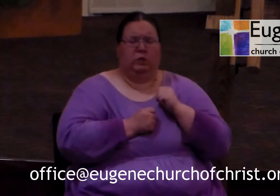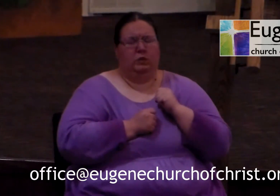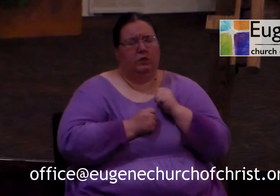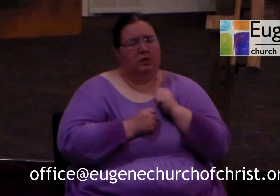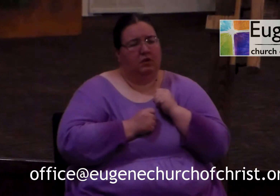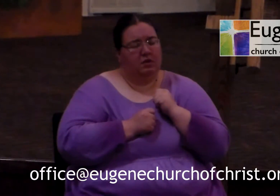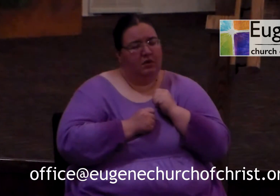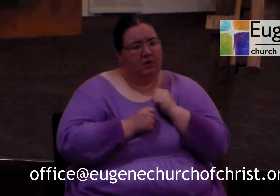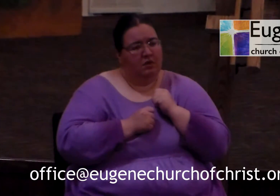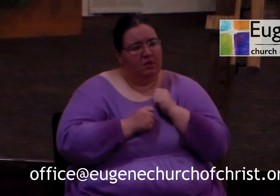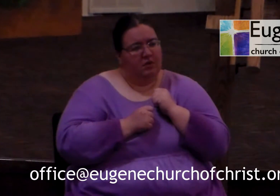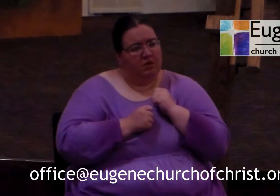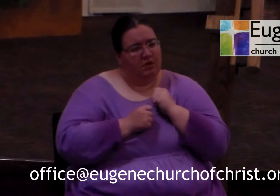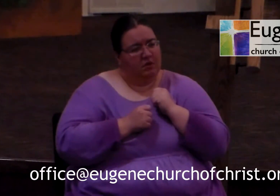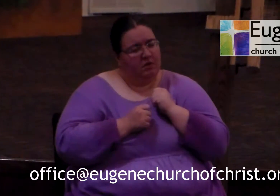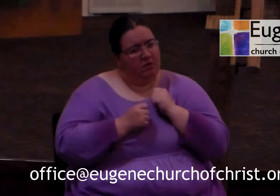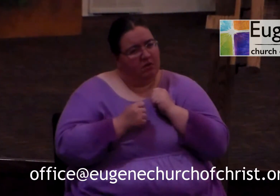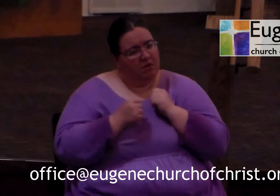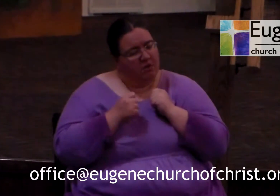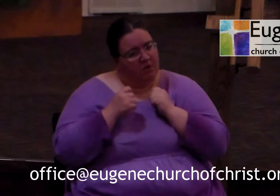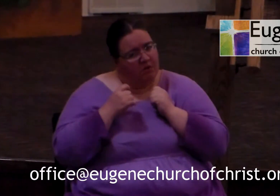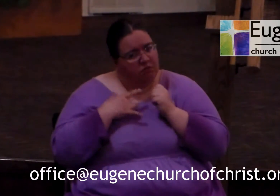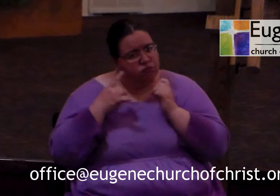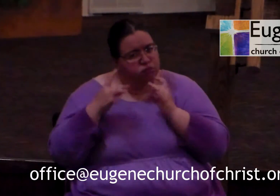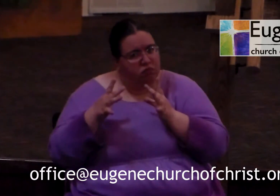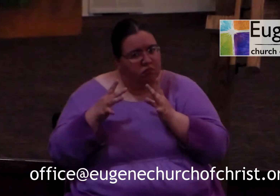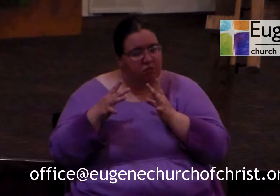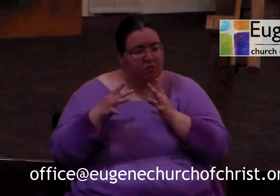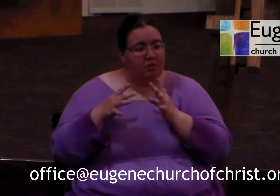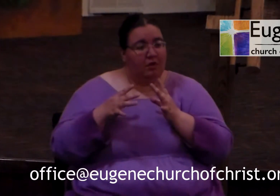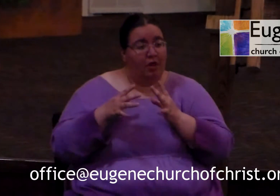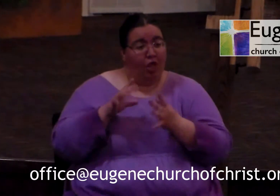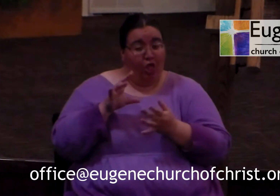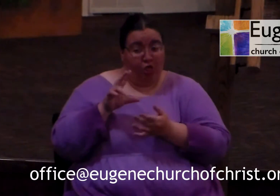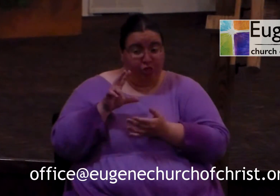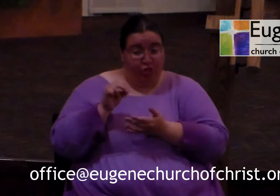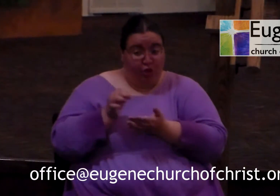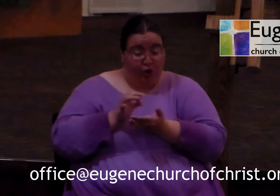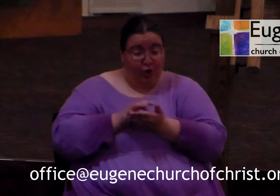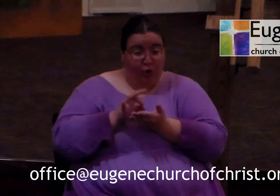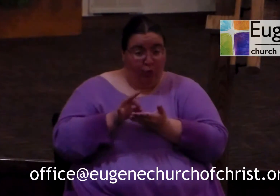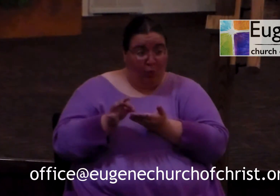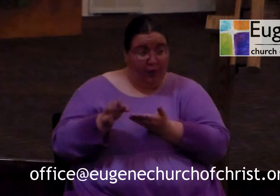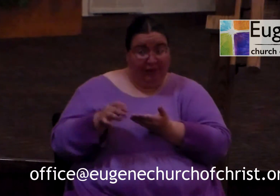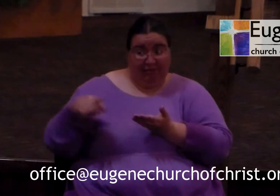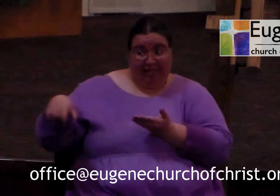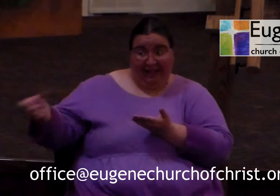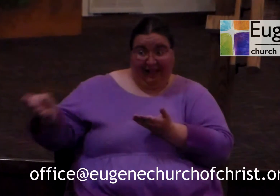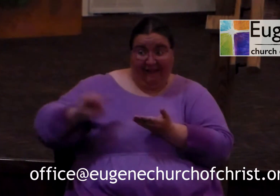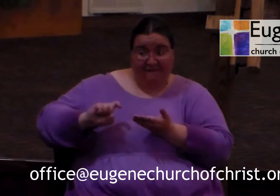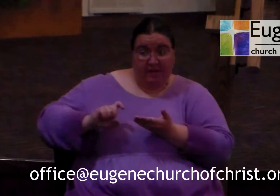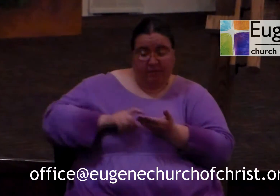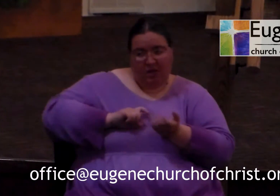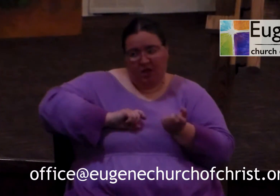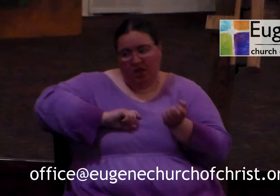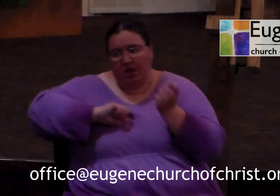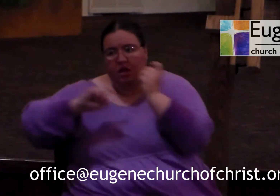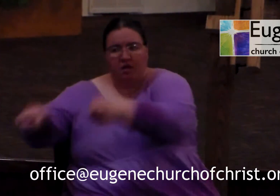He was seized with remorse and returned the 30 silver coins to the chief priests and the elders. I have sinned, he said, for I have betrayed